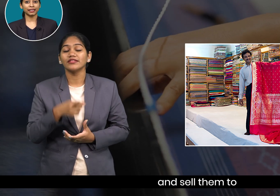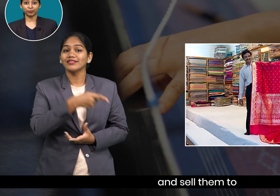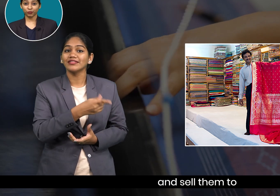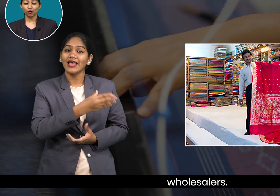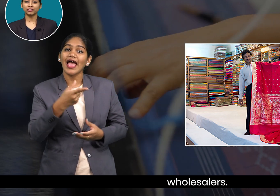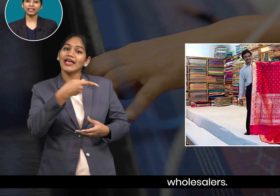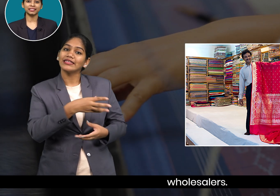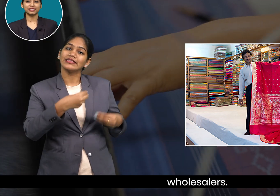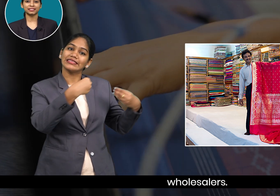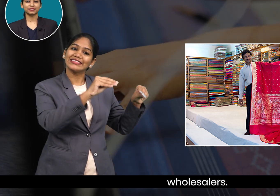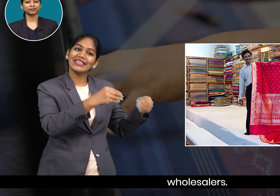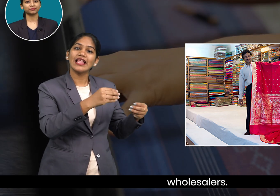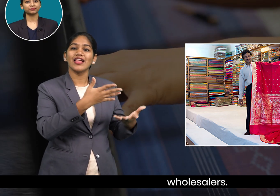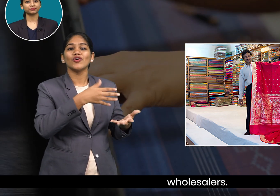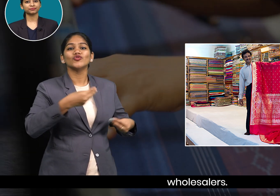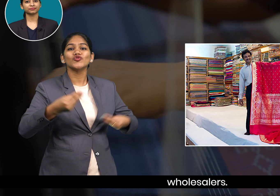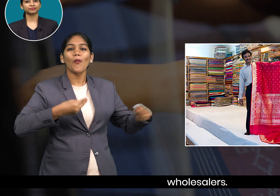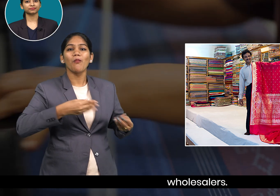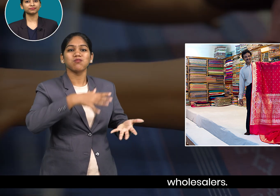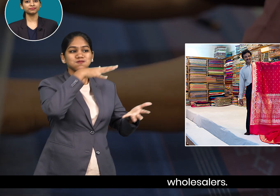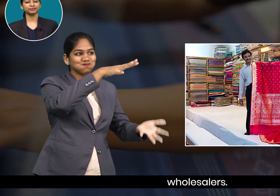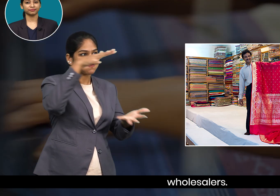and sell them to wholesalers.